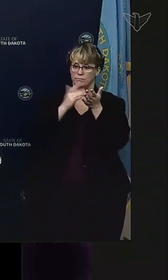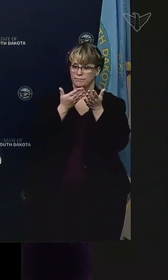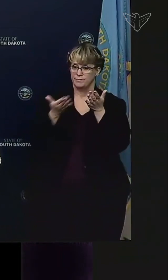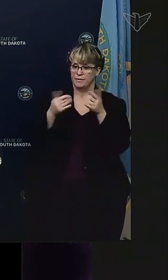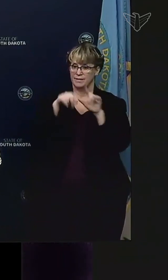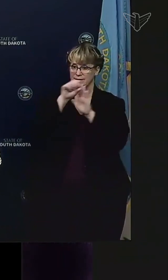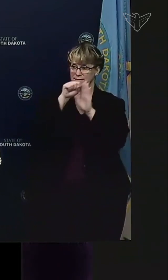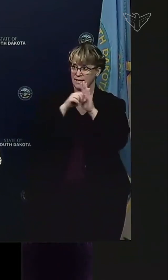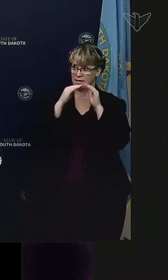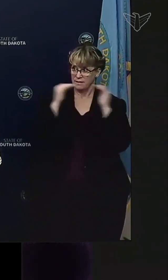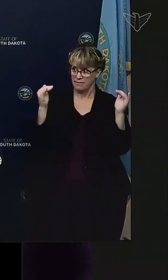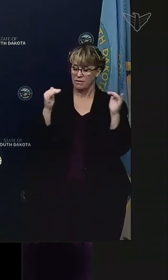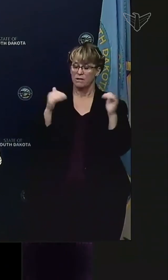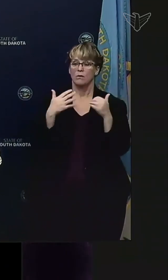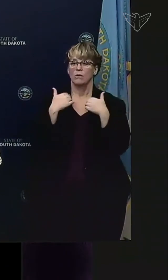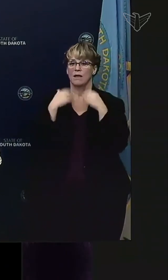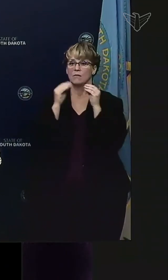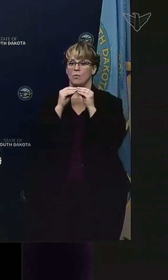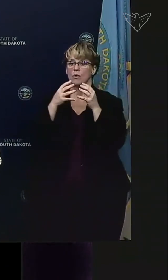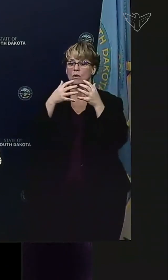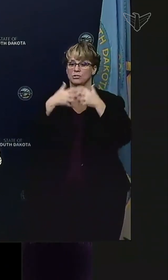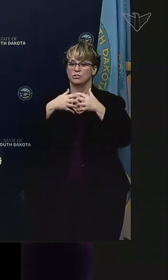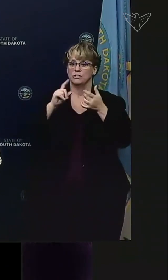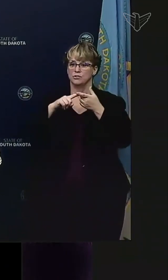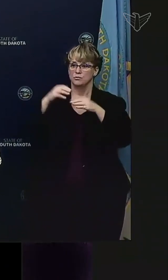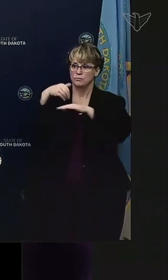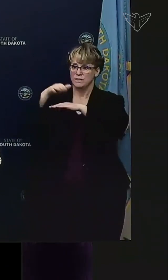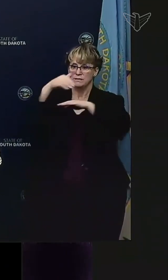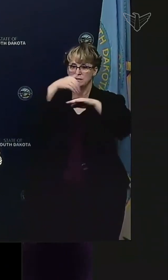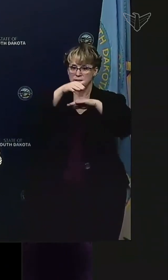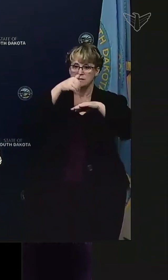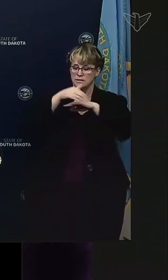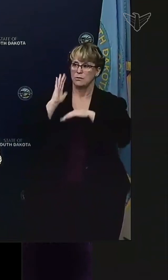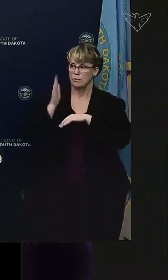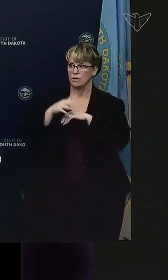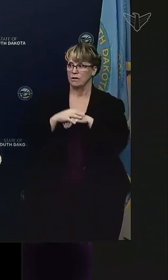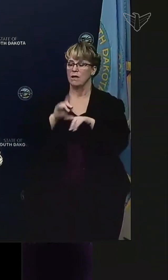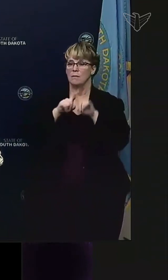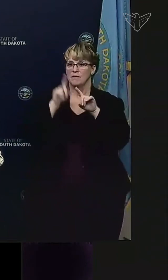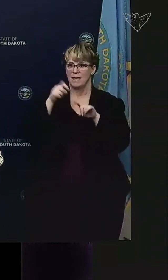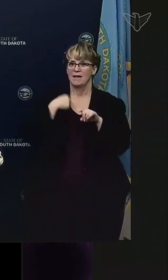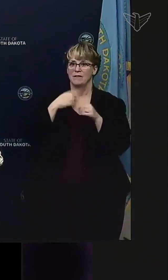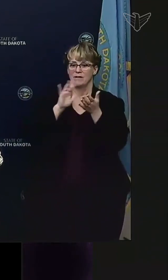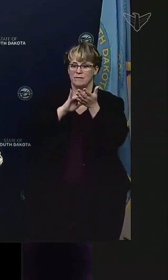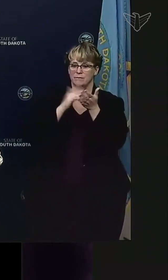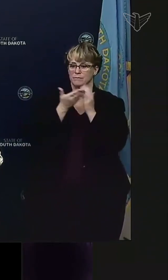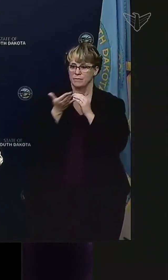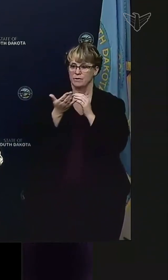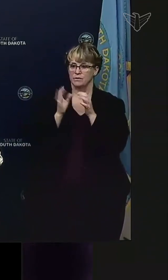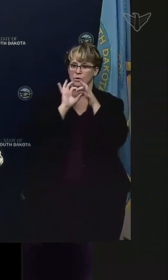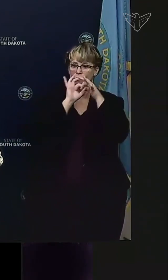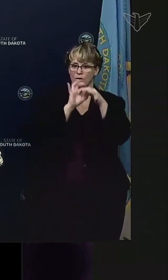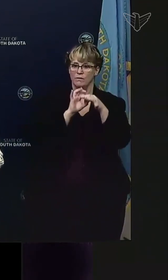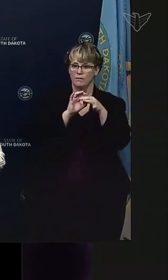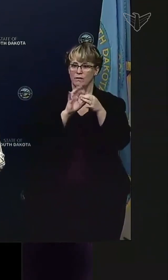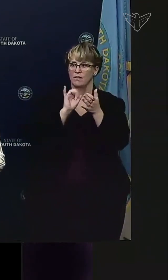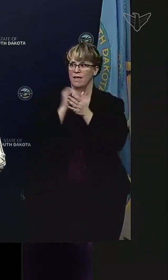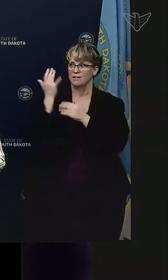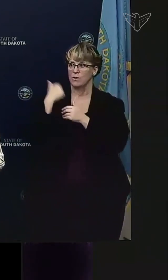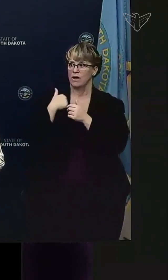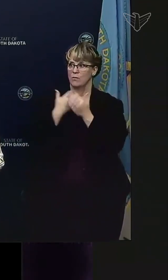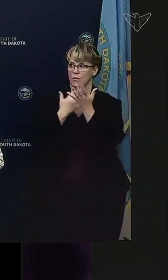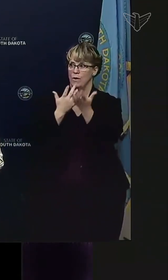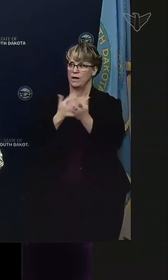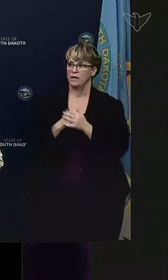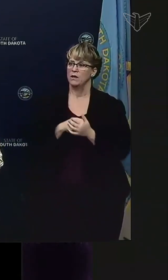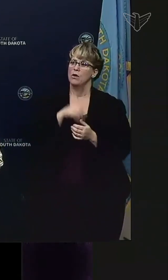state level, we will have more machines to deploy as well. But they've got to have the supplies to go with them, so that's what's holding those up.